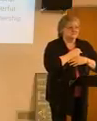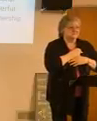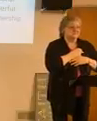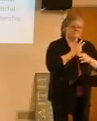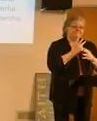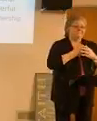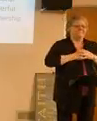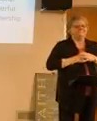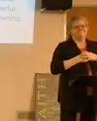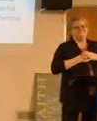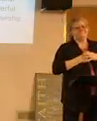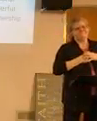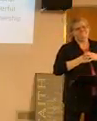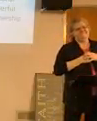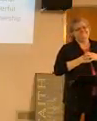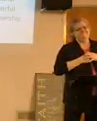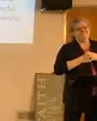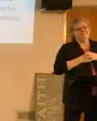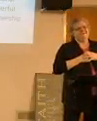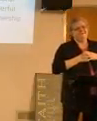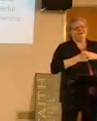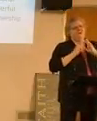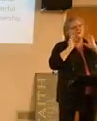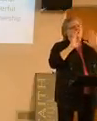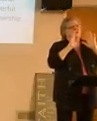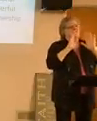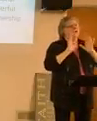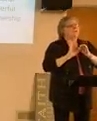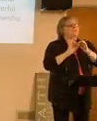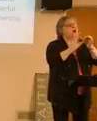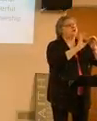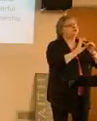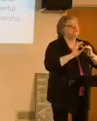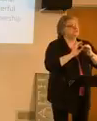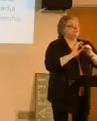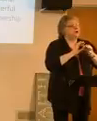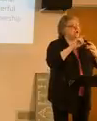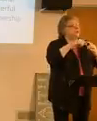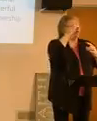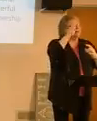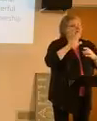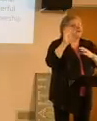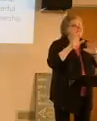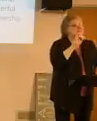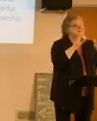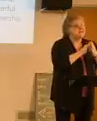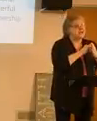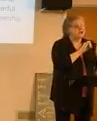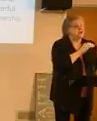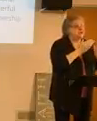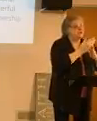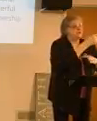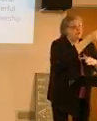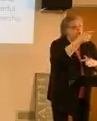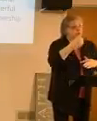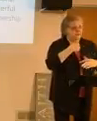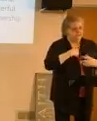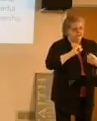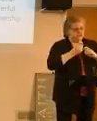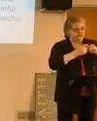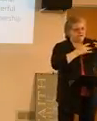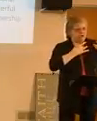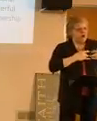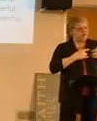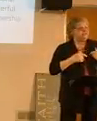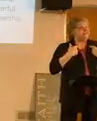Paul saw it as a wonderful partnership. Because when God does this, changes people's hearts